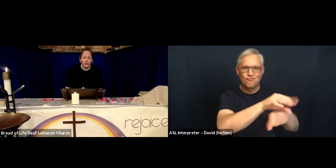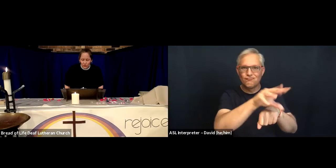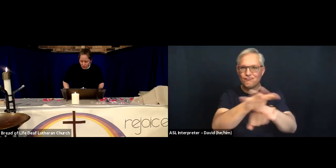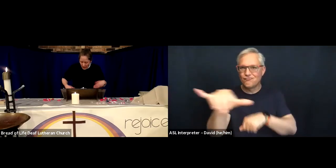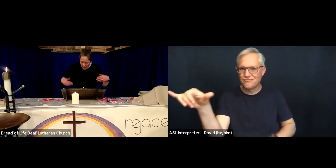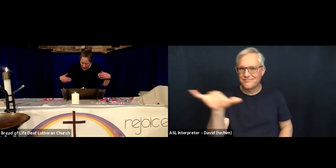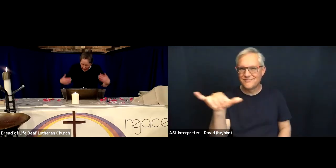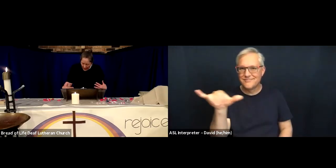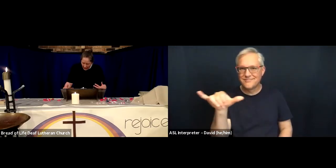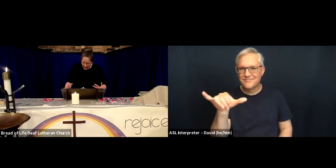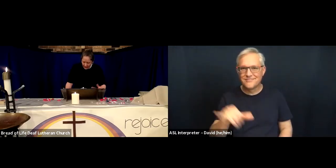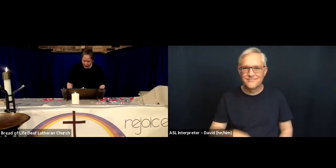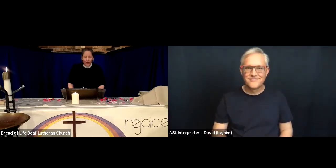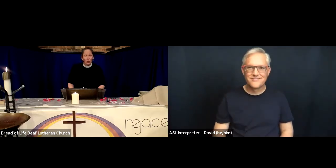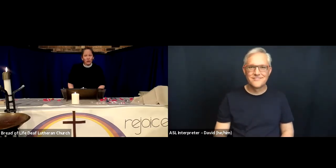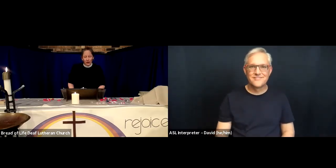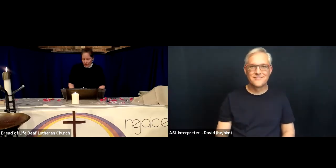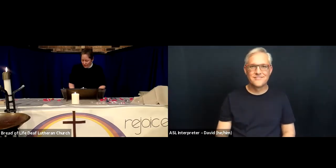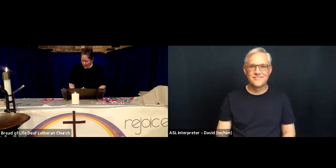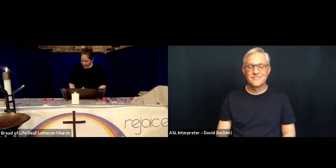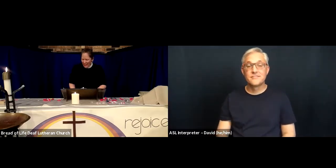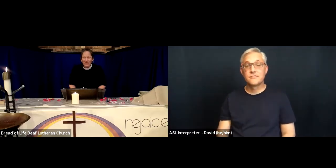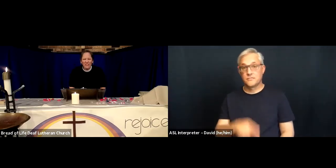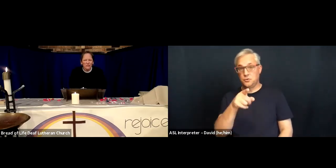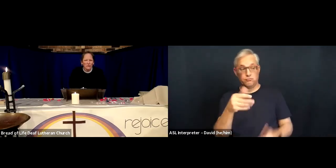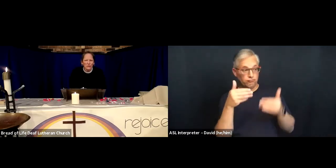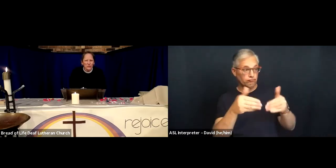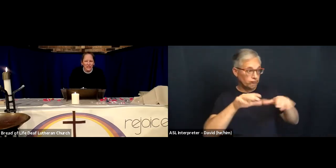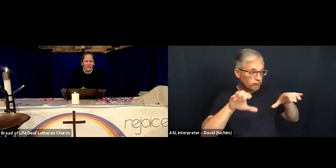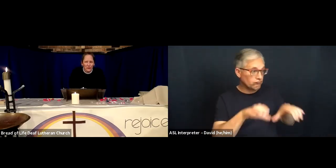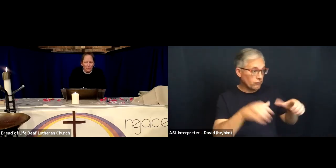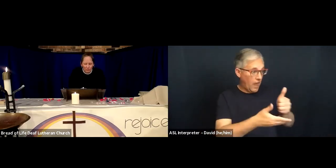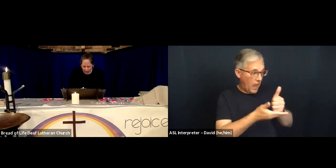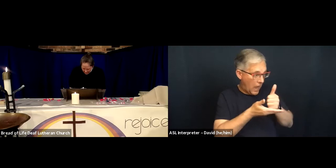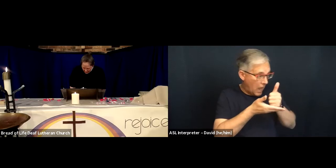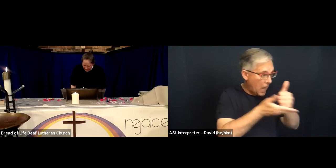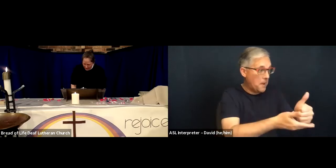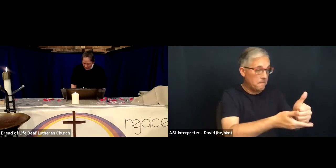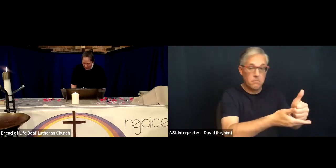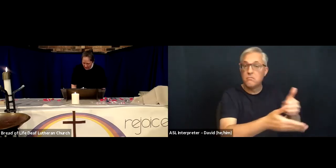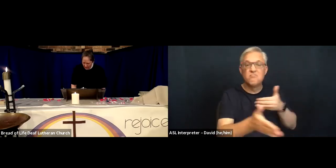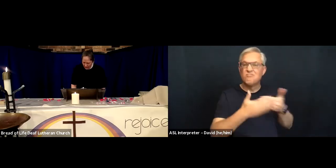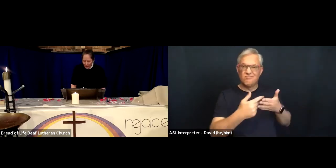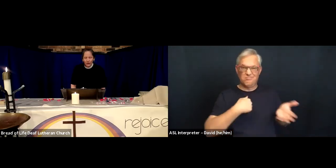When you act to help others, even if you yourself don't benefit,